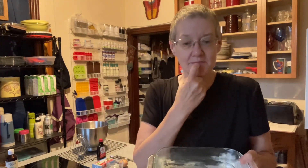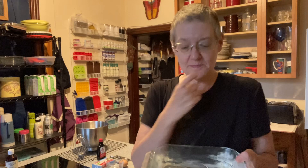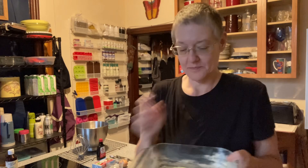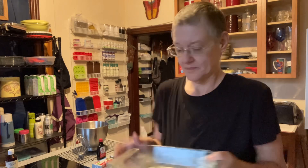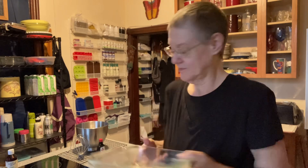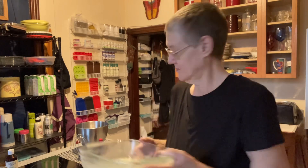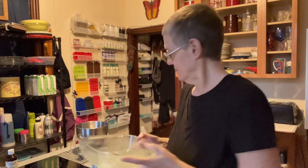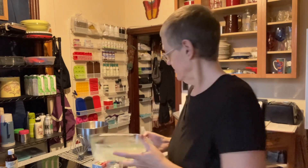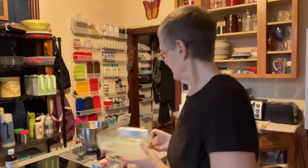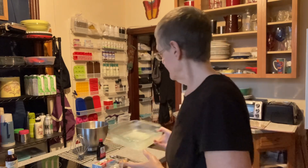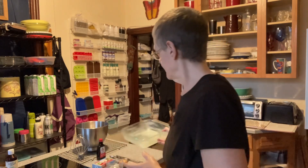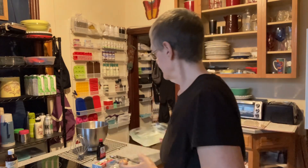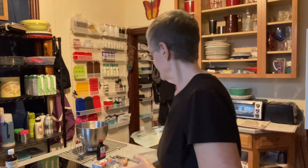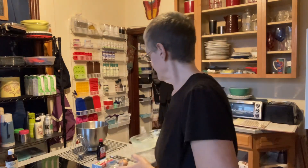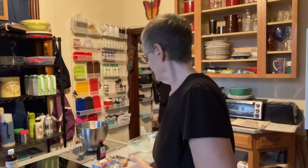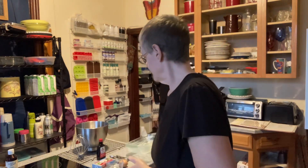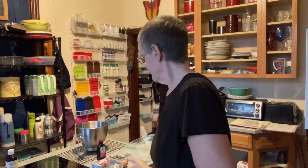Now mine is glass.